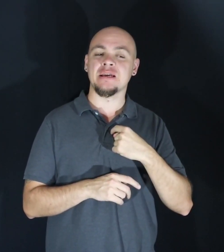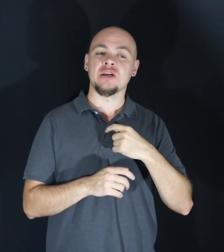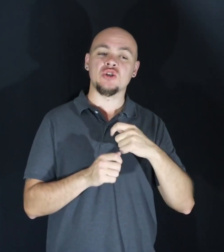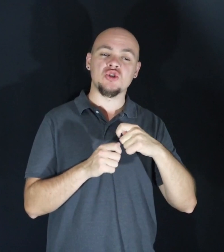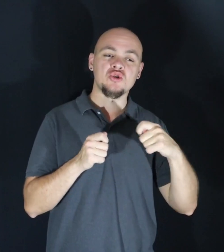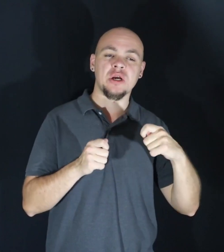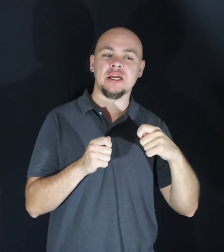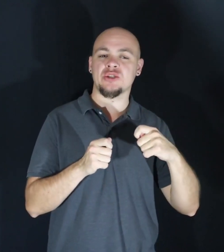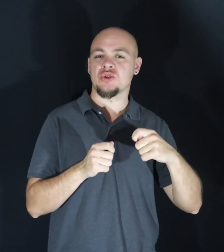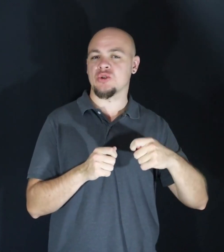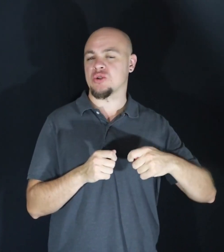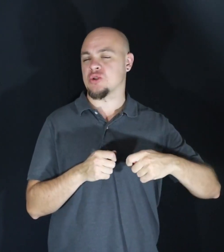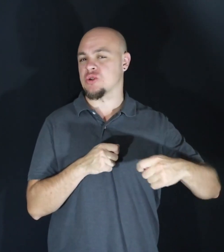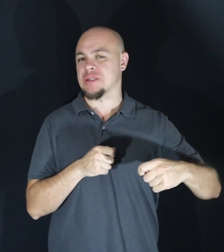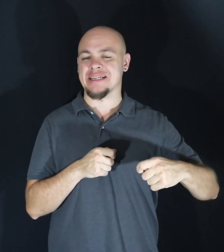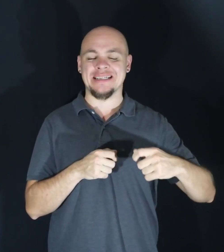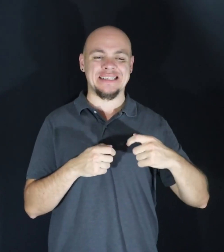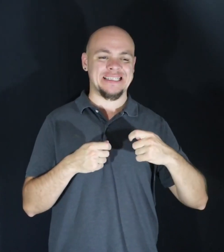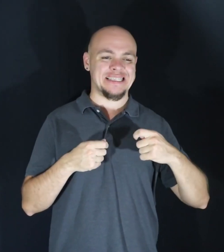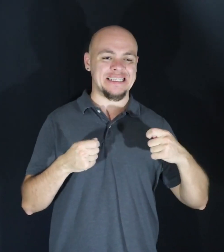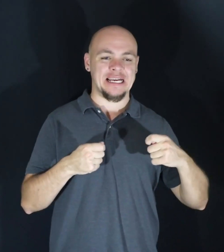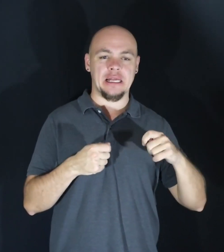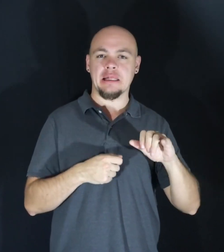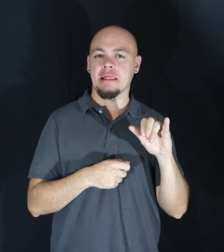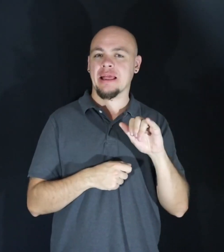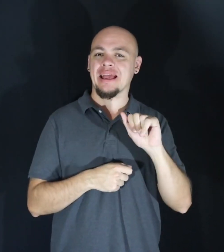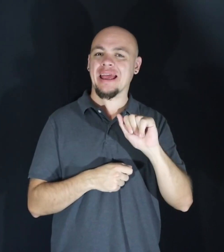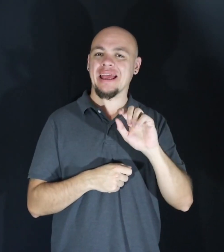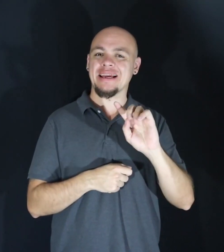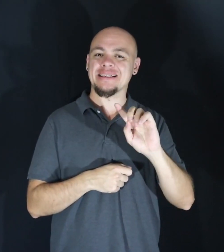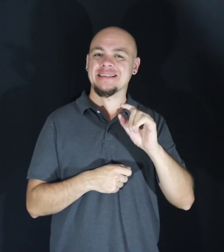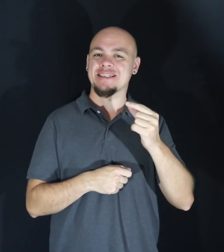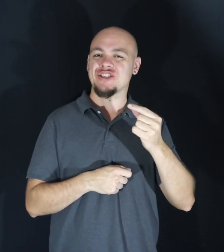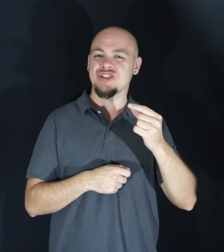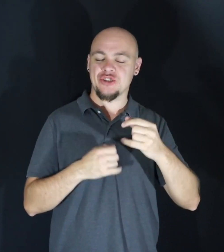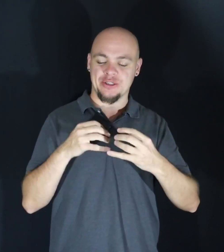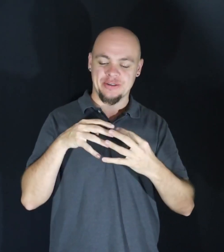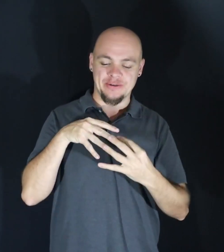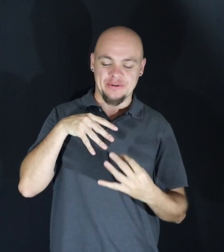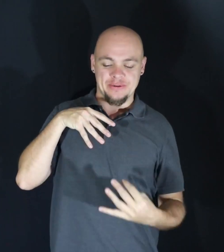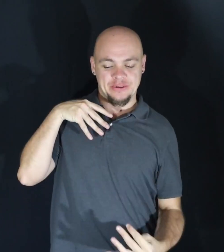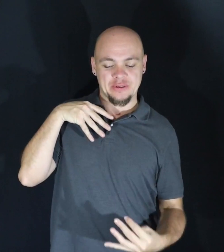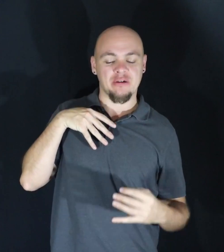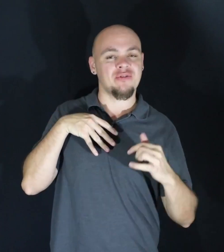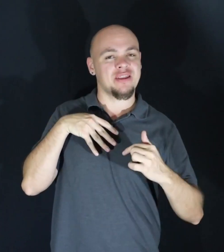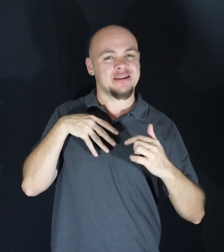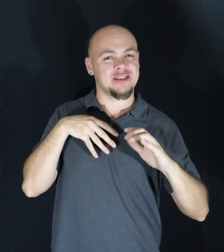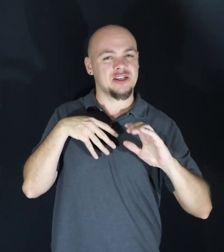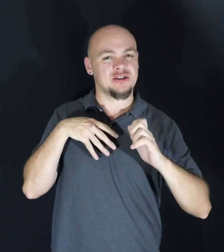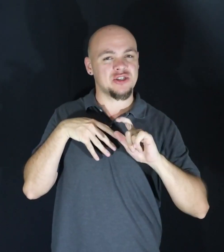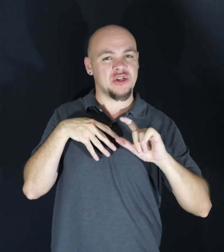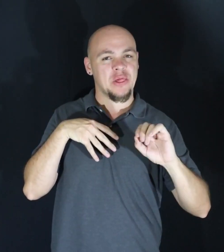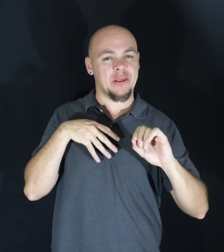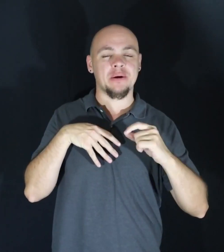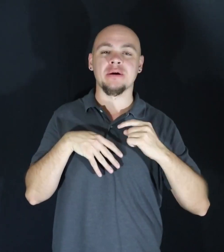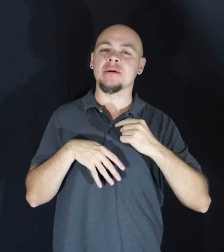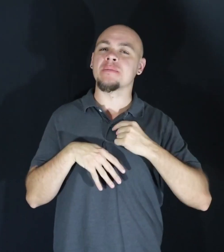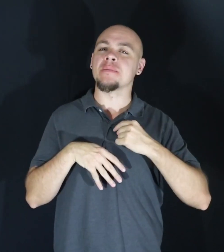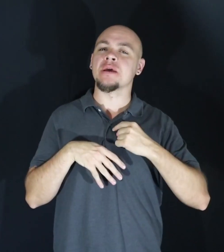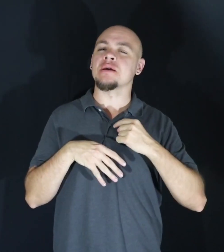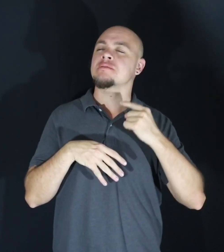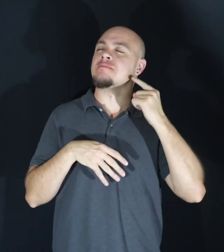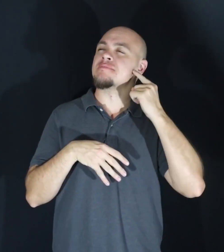strained, high-strung, tight, like the A, D, G, or C strings of my cello. I am pitched to